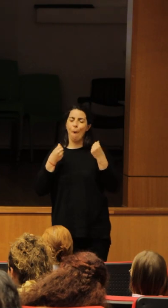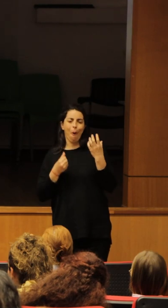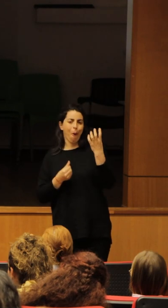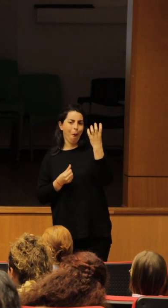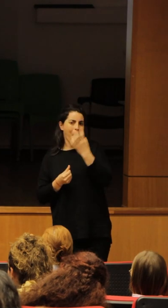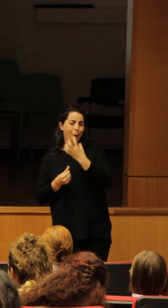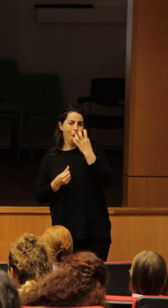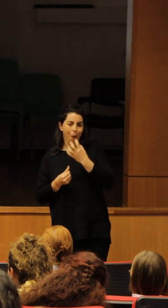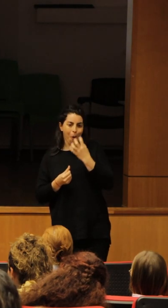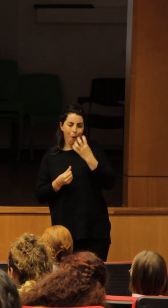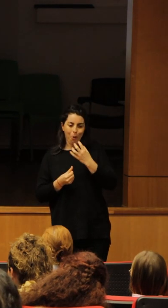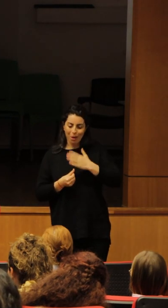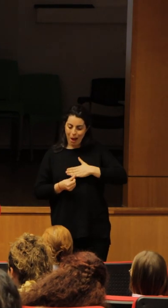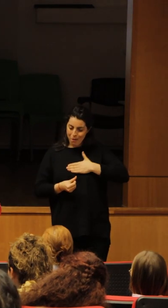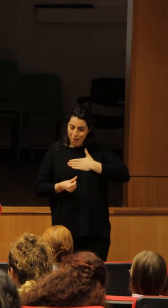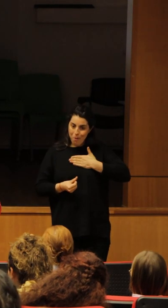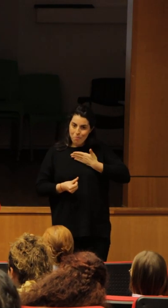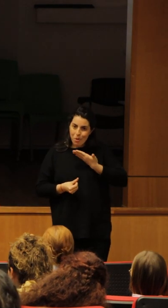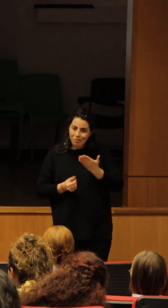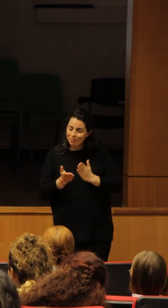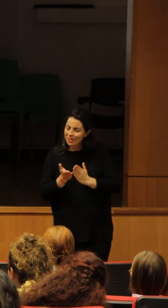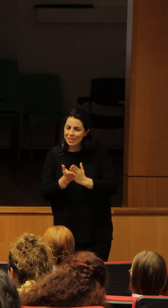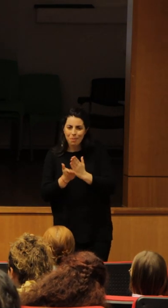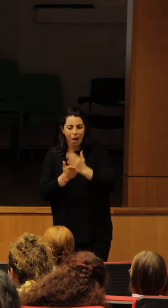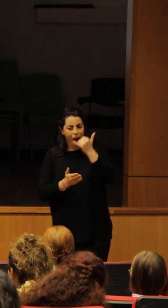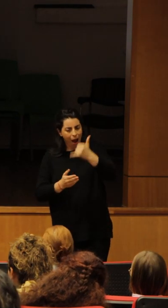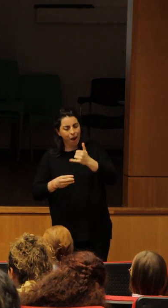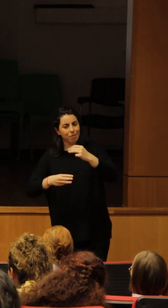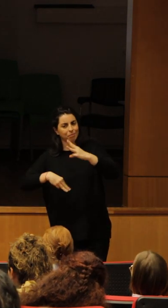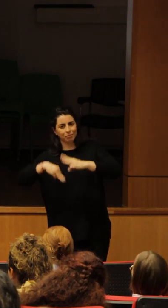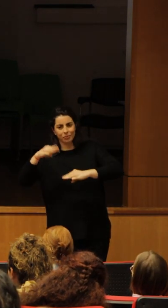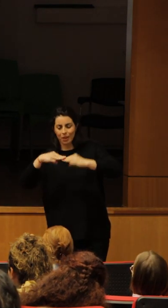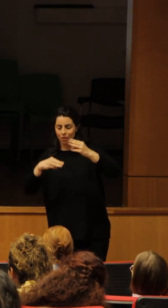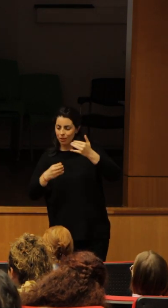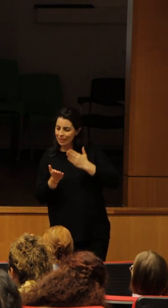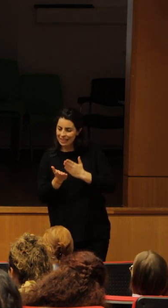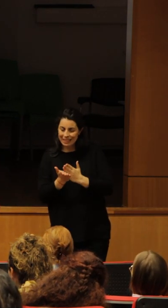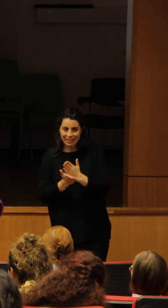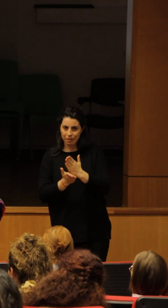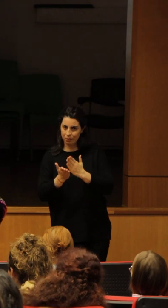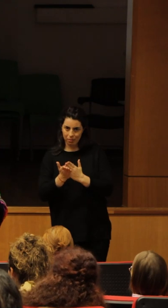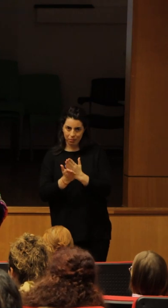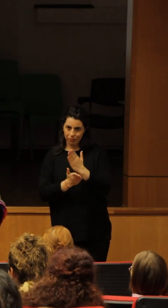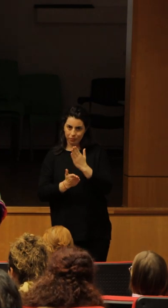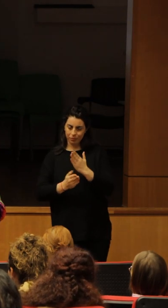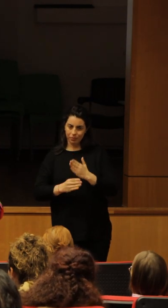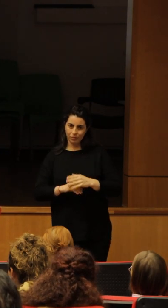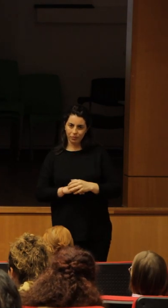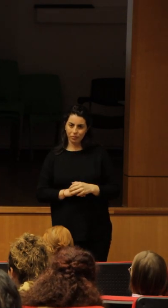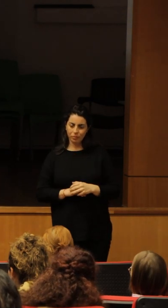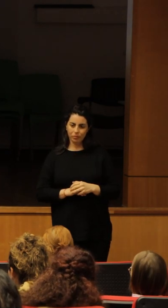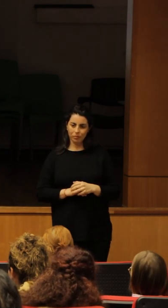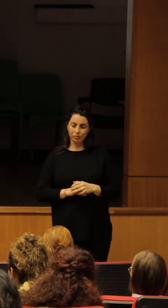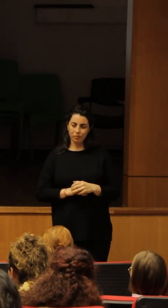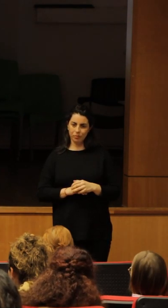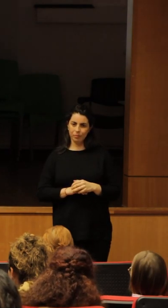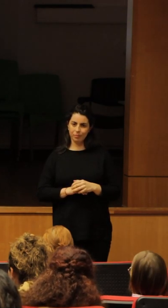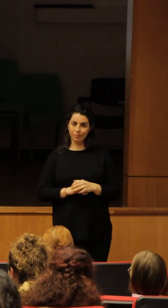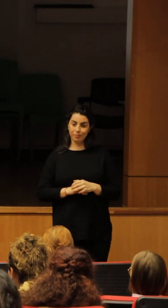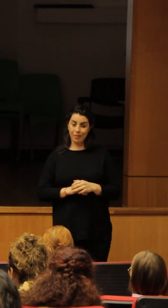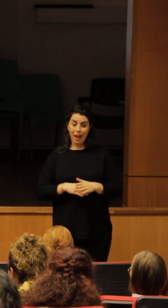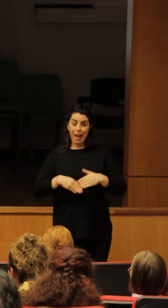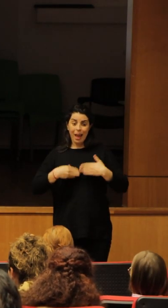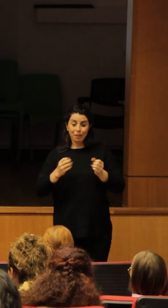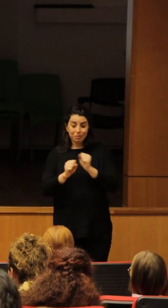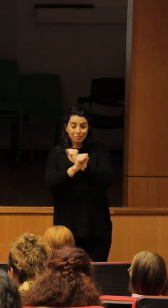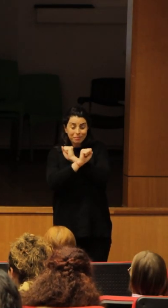fuere, llegamos a hacer el trabajo metafórico. So what Adler knew instinctually, now we know by science. Entonces,